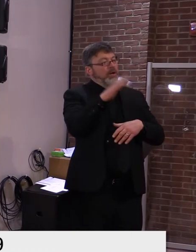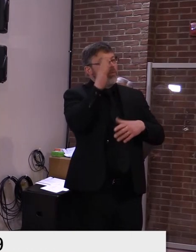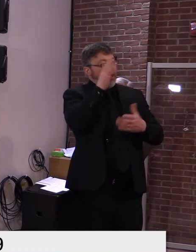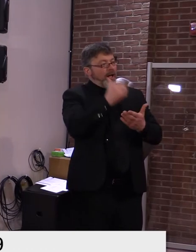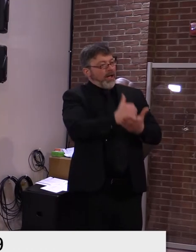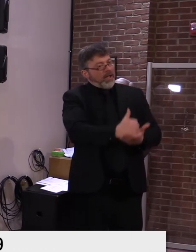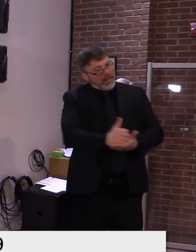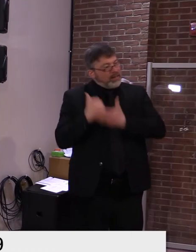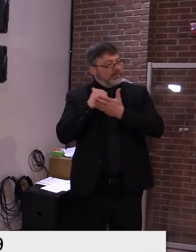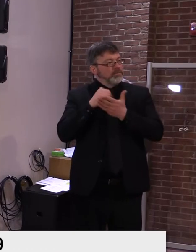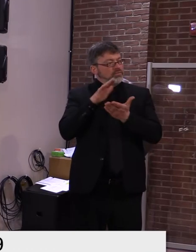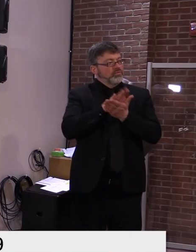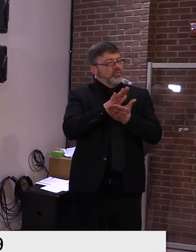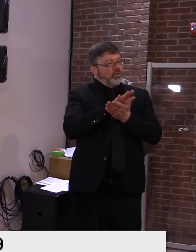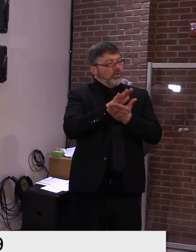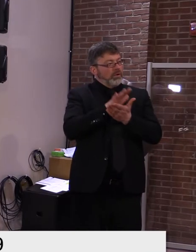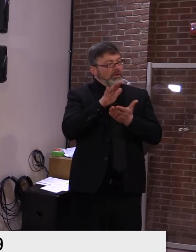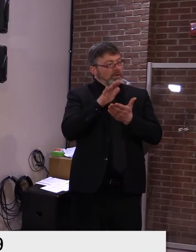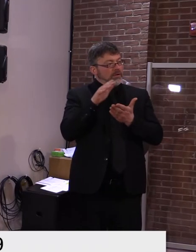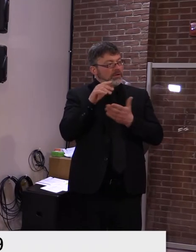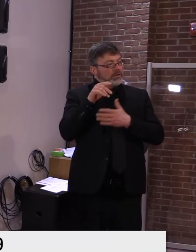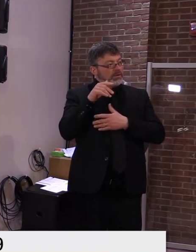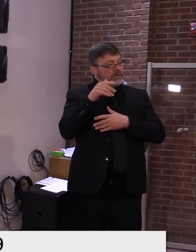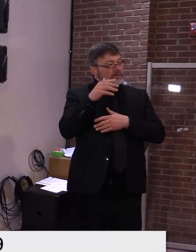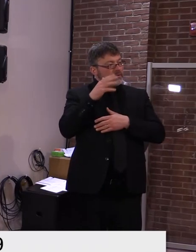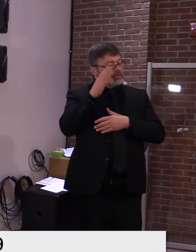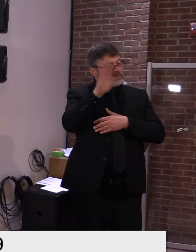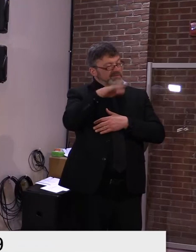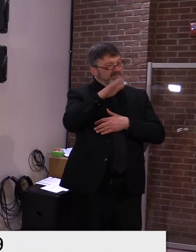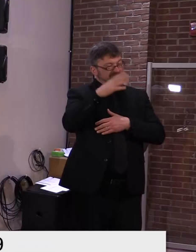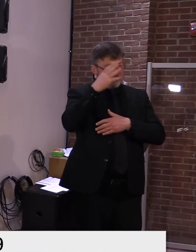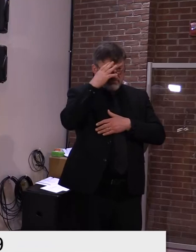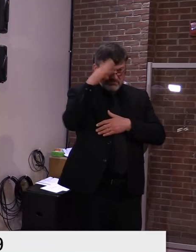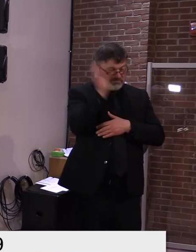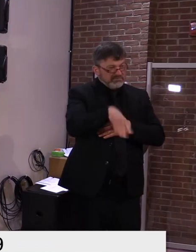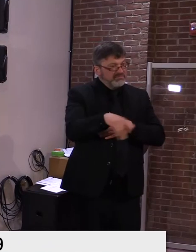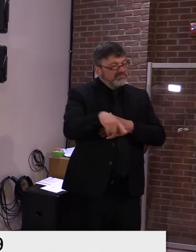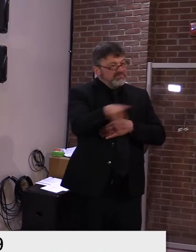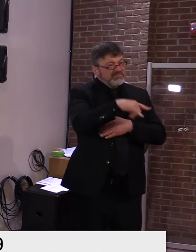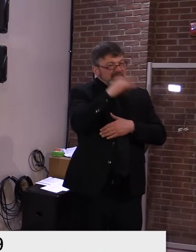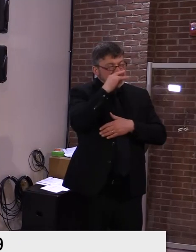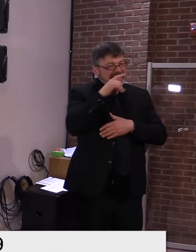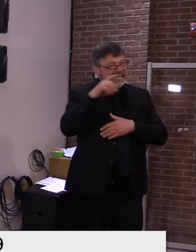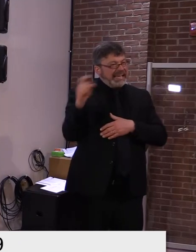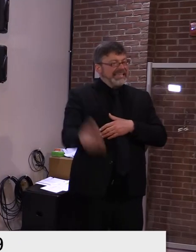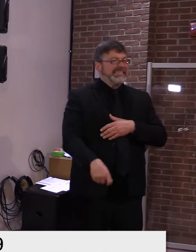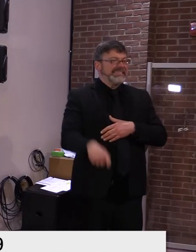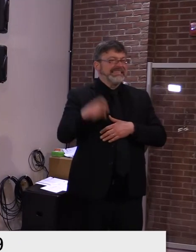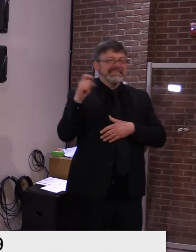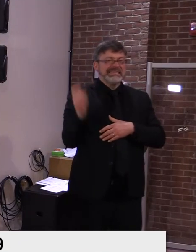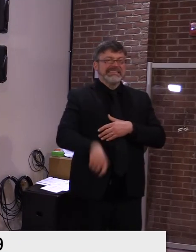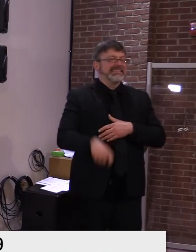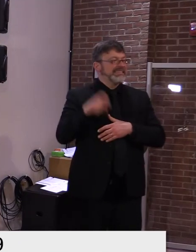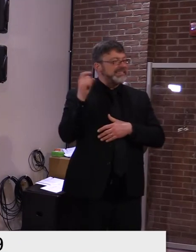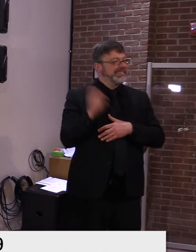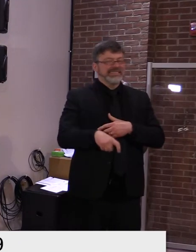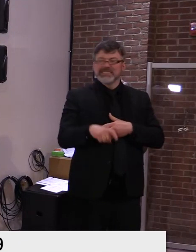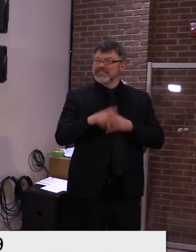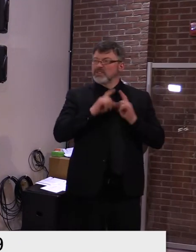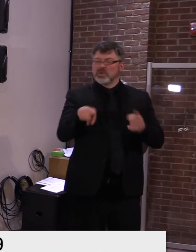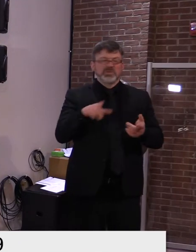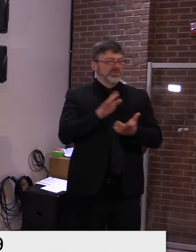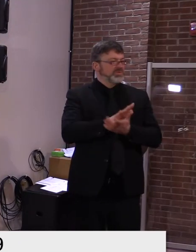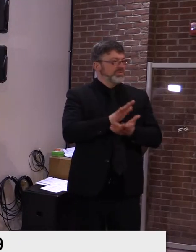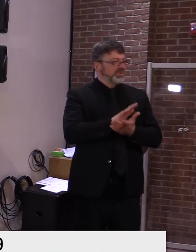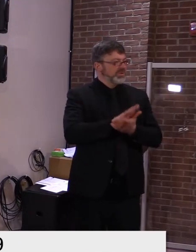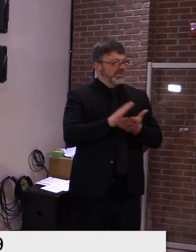know kids desperately need. So I don't know, Commissioner Levine might be able to add more to the